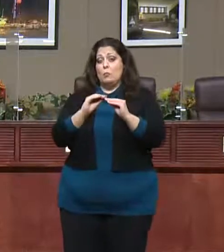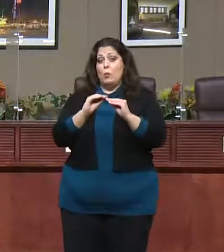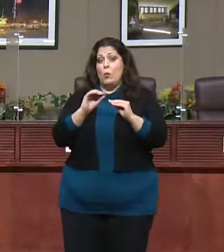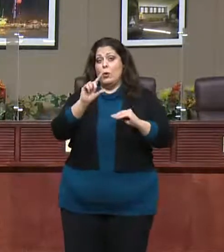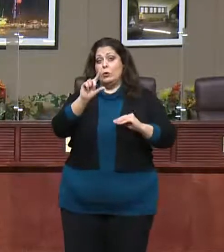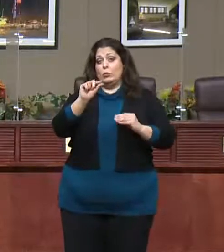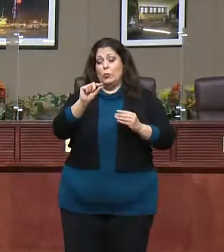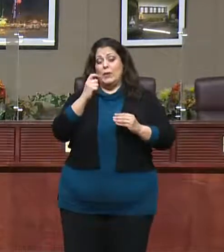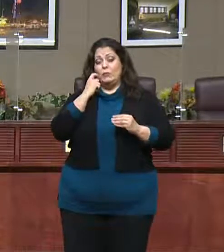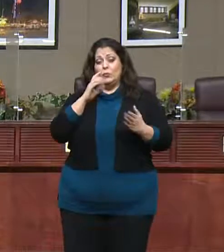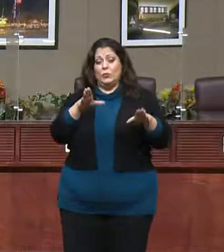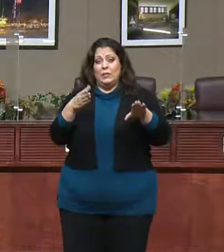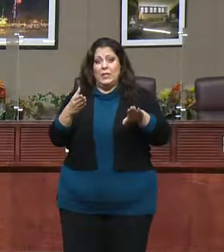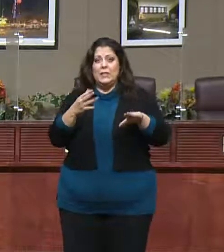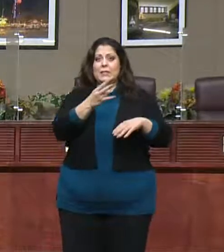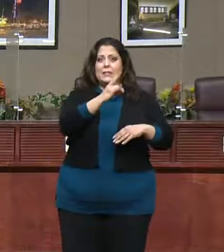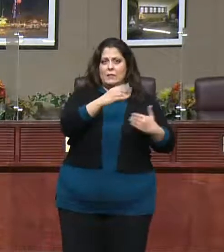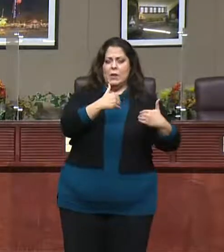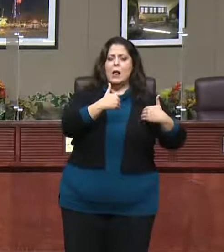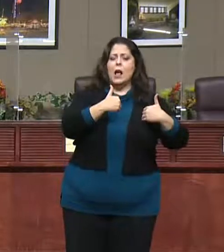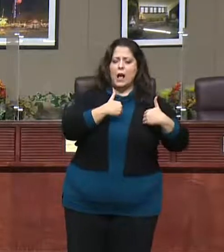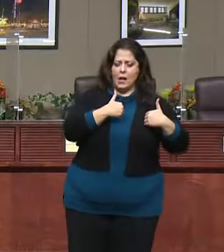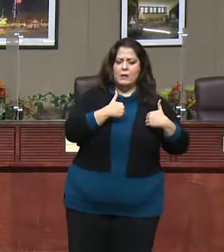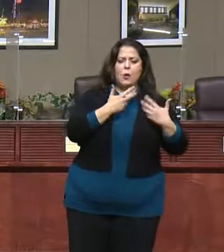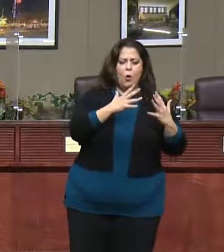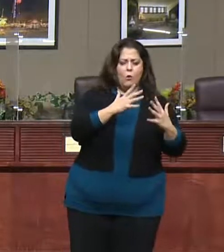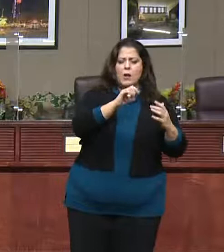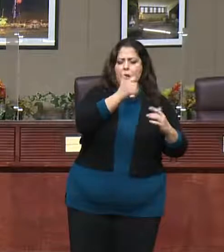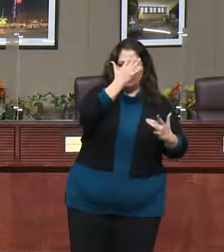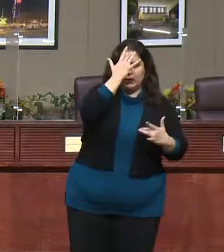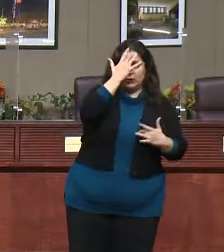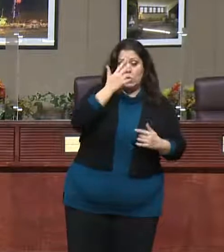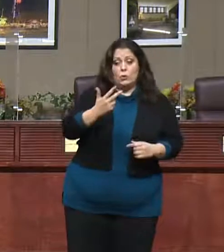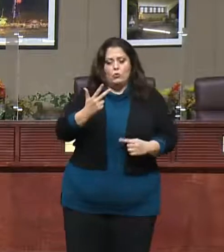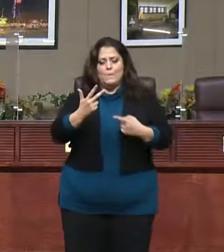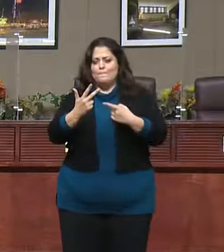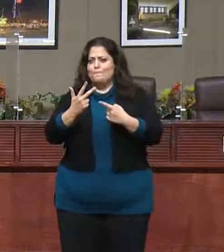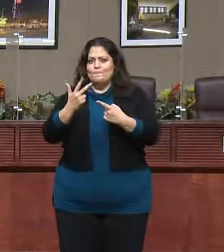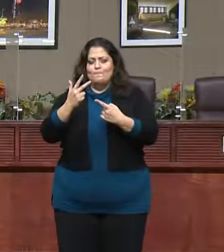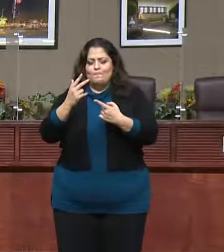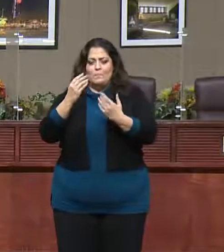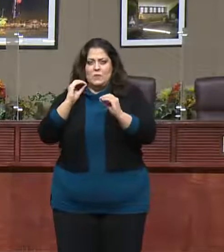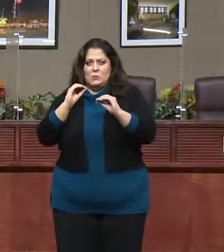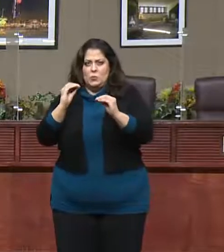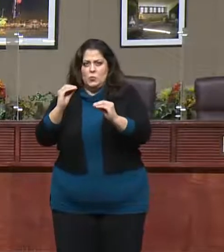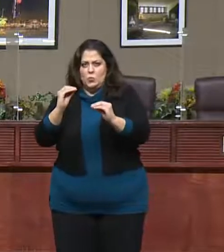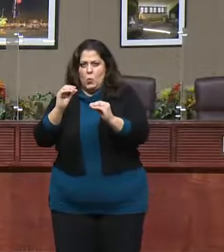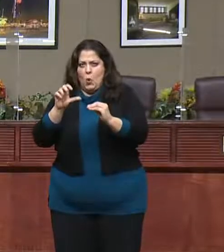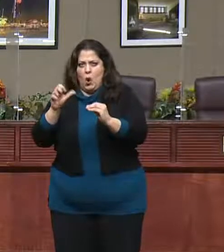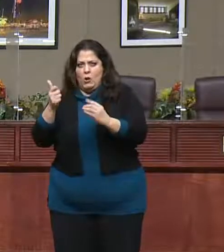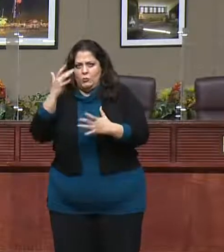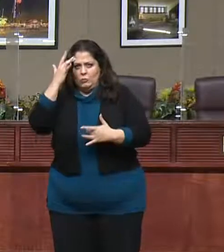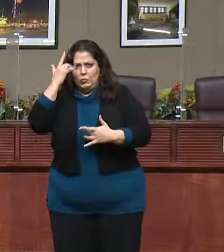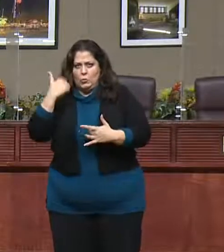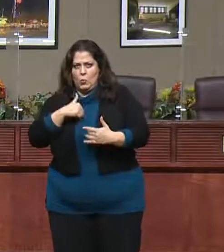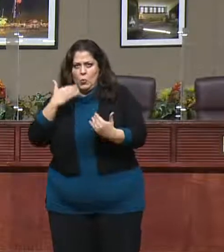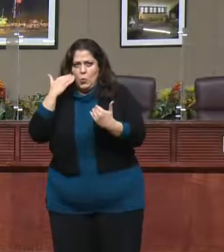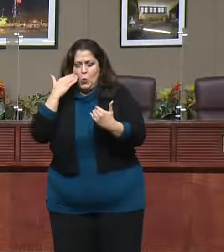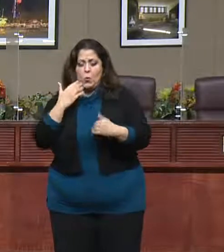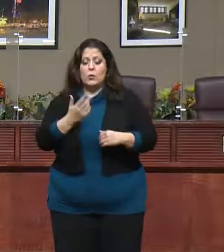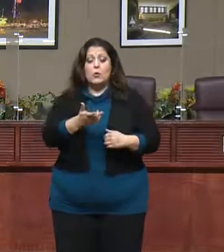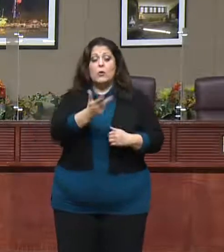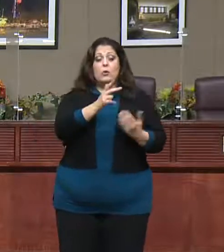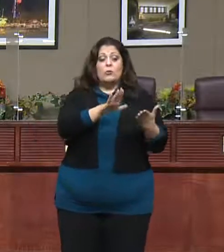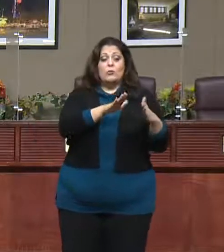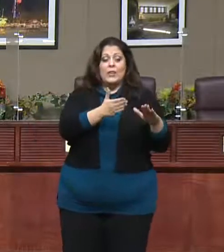known conditions, 3 didn't have any conditions that we know at this point. 3 of those deaths were from August